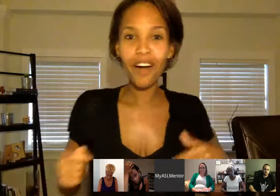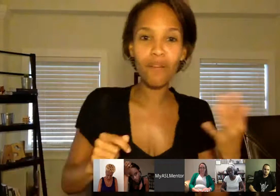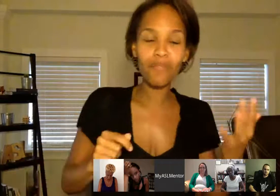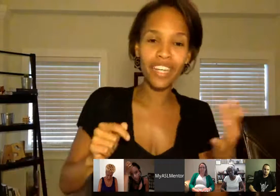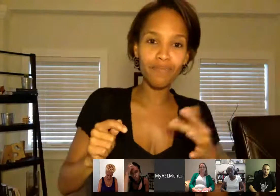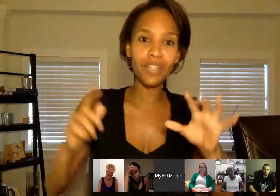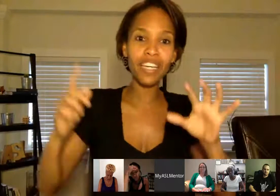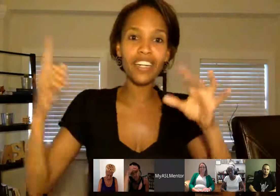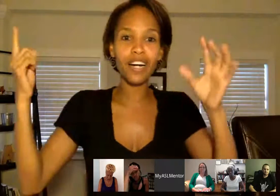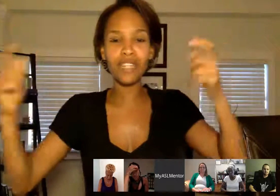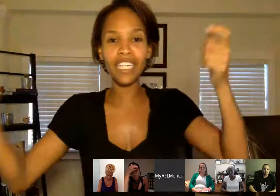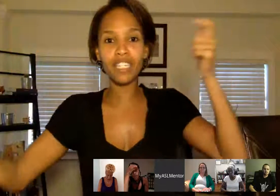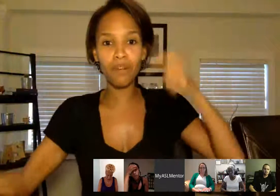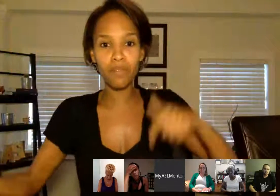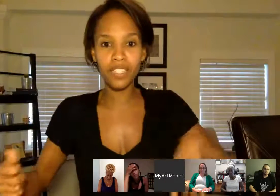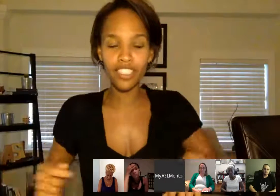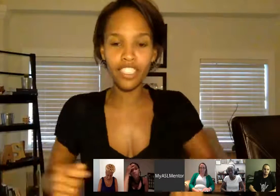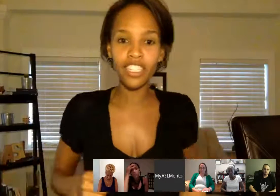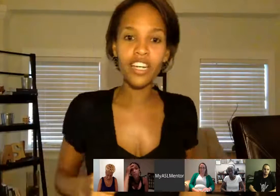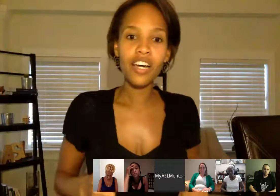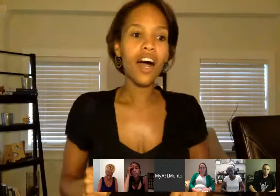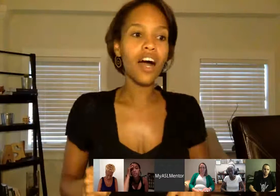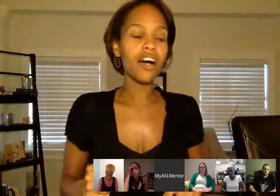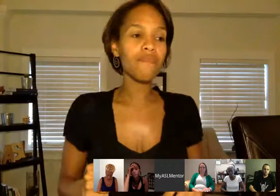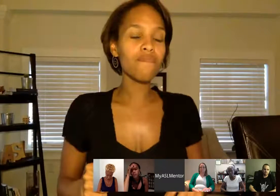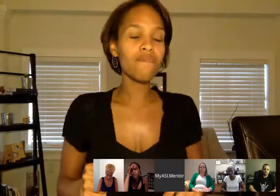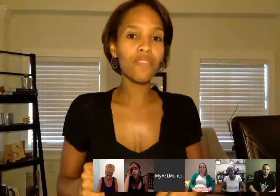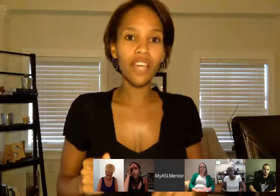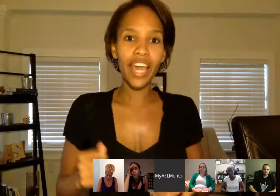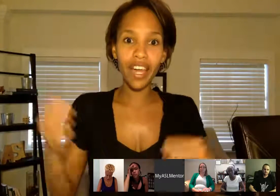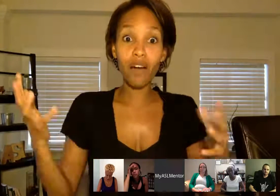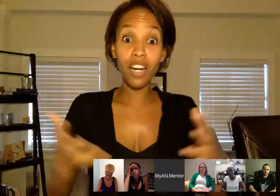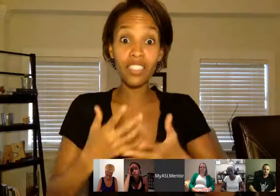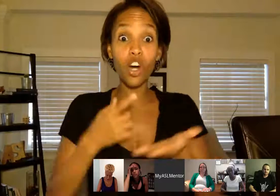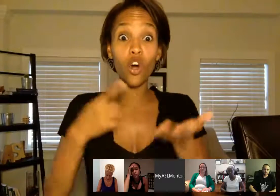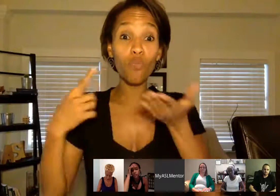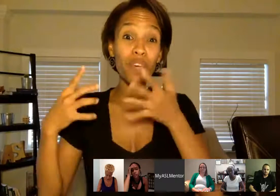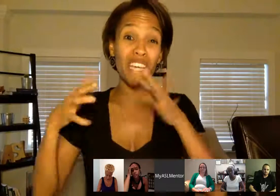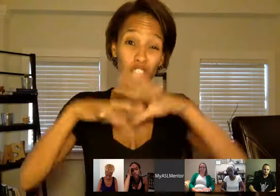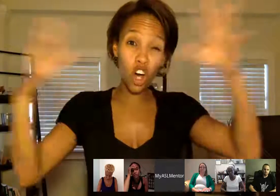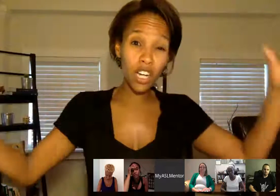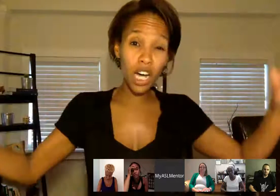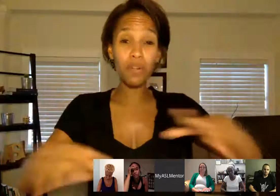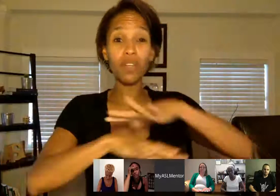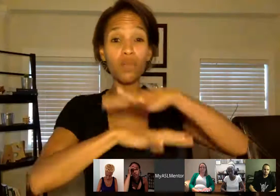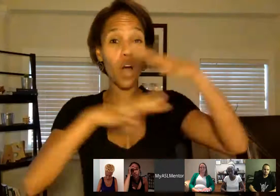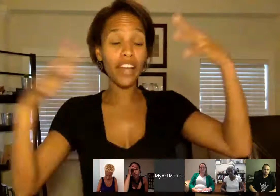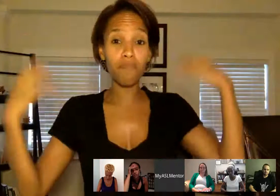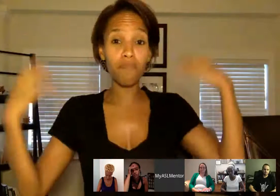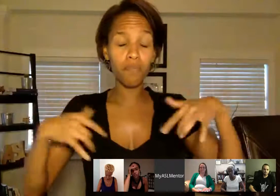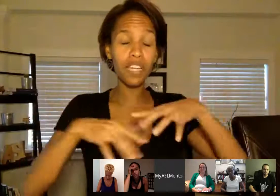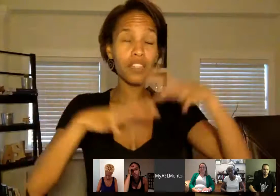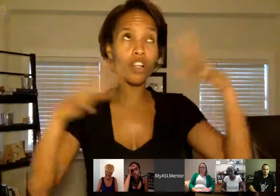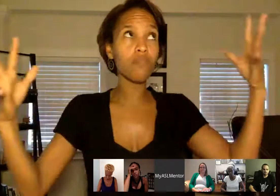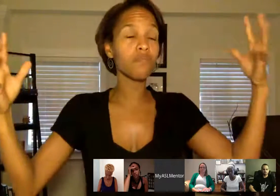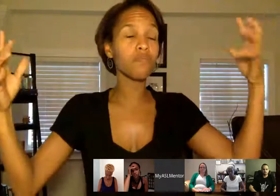entity, big company in the public sector, a big, long company-wide,